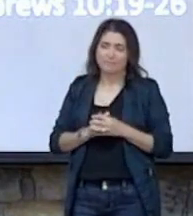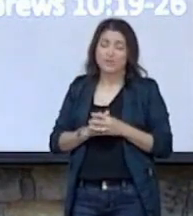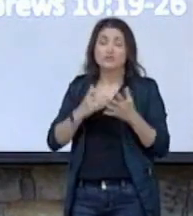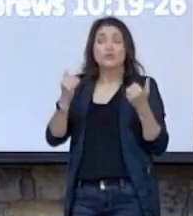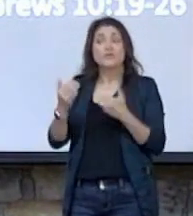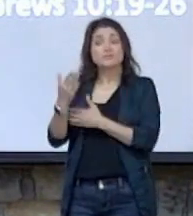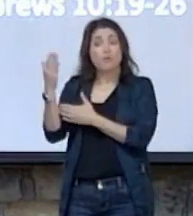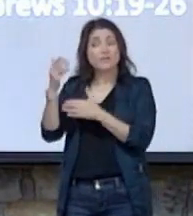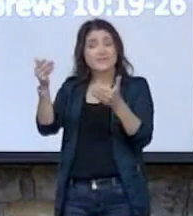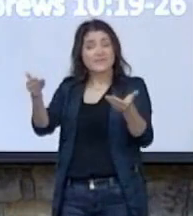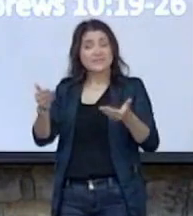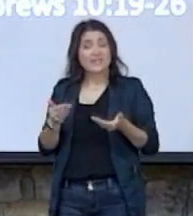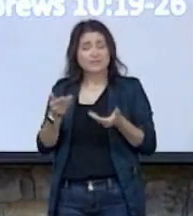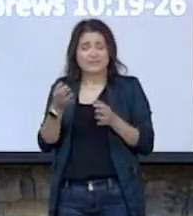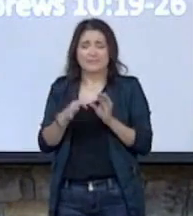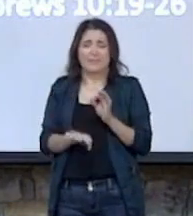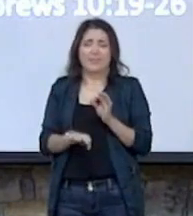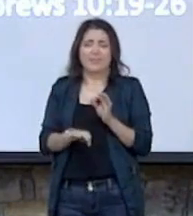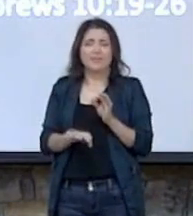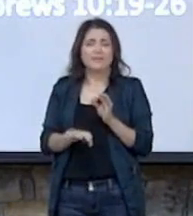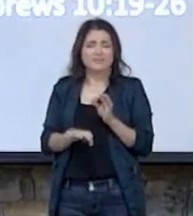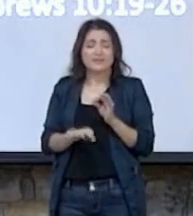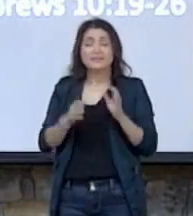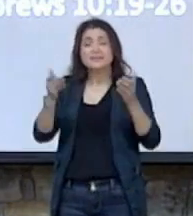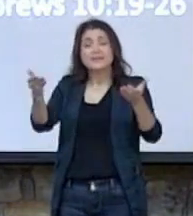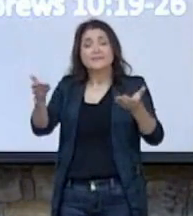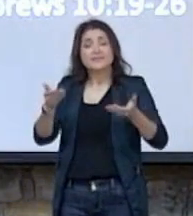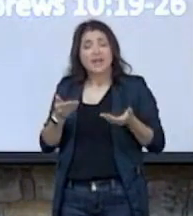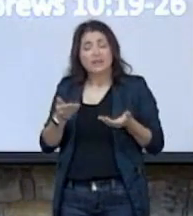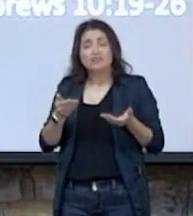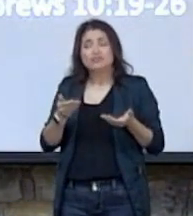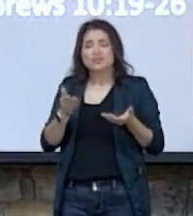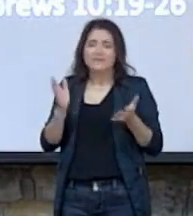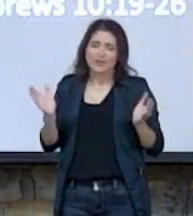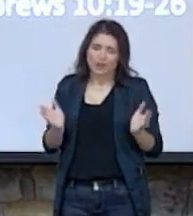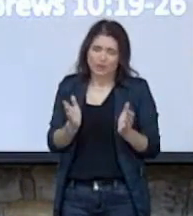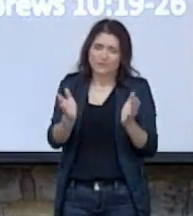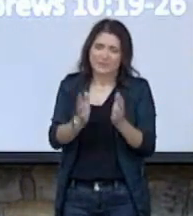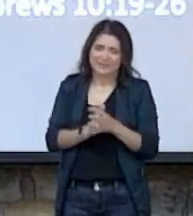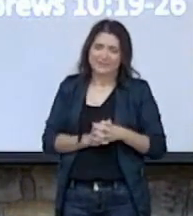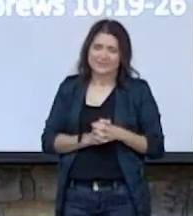this morning's invitation is simply this. It's an invitation of encouragement.